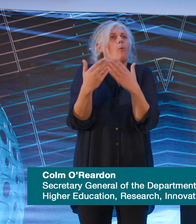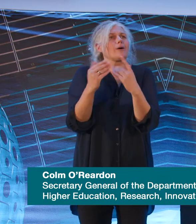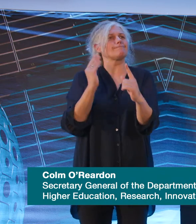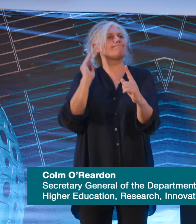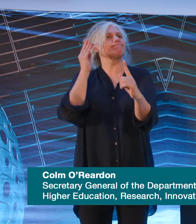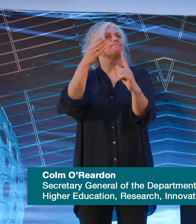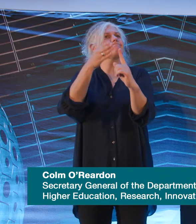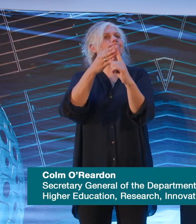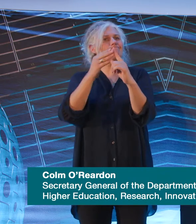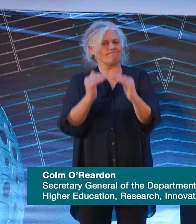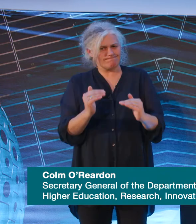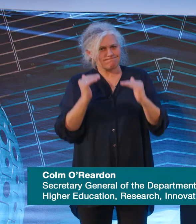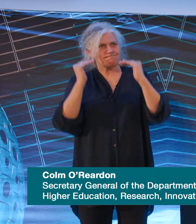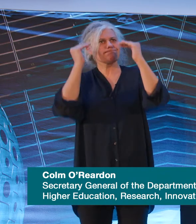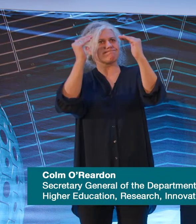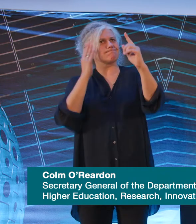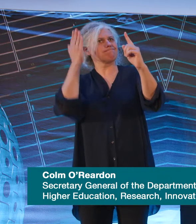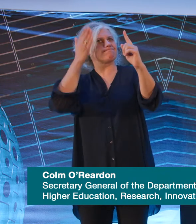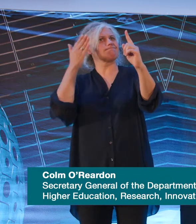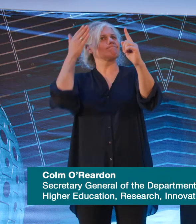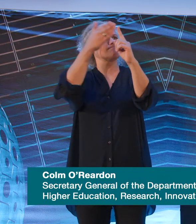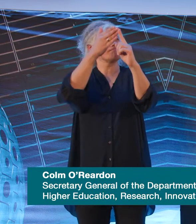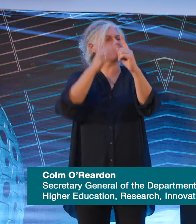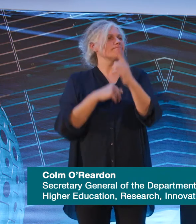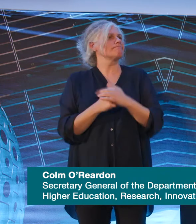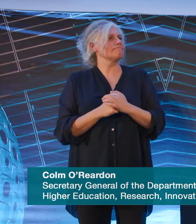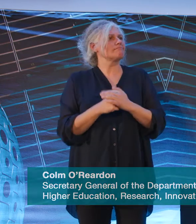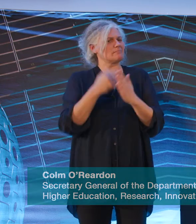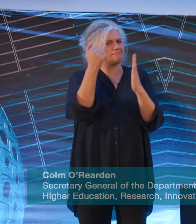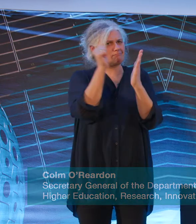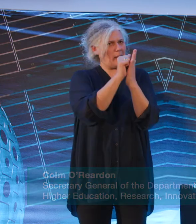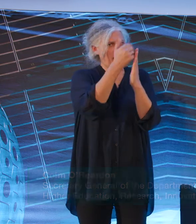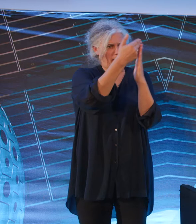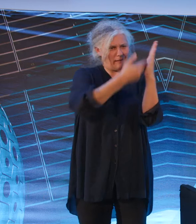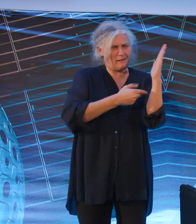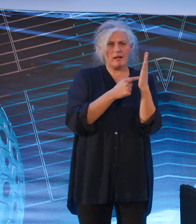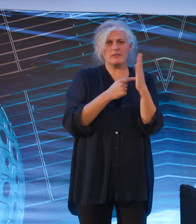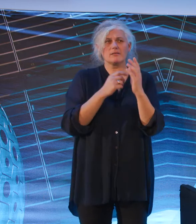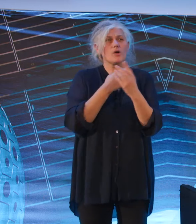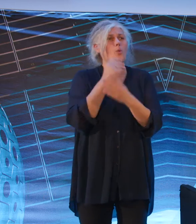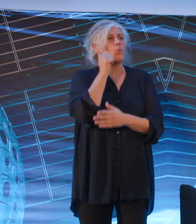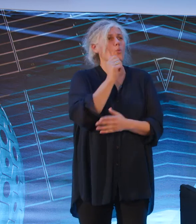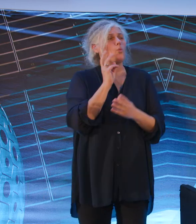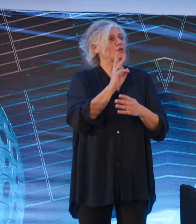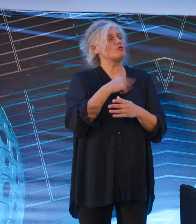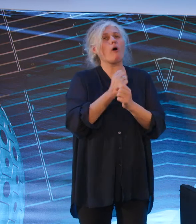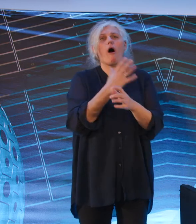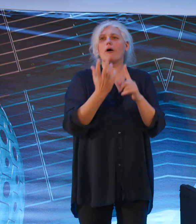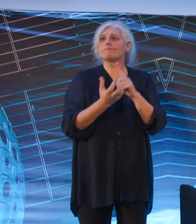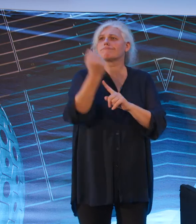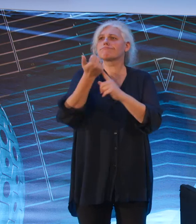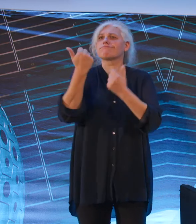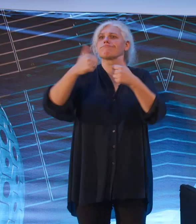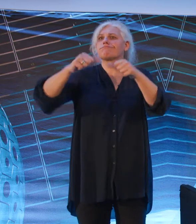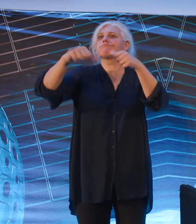ambitious and forward-looking document, and just to wish you every success in driving forward its